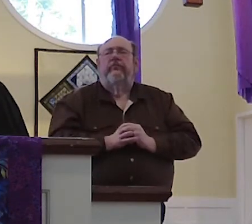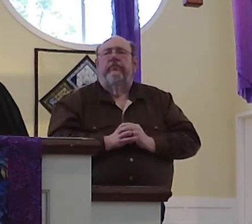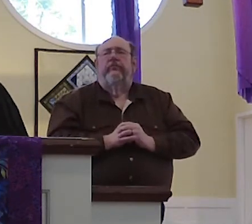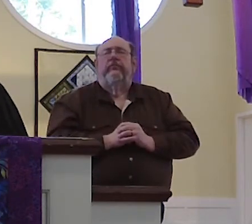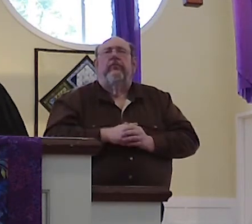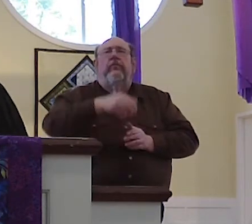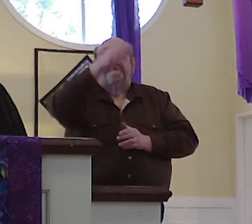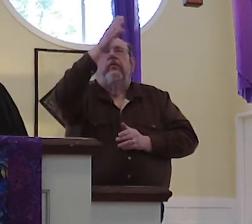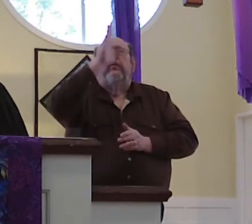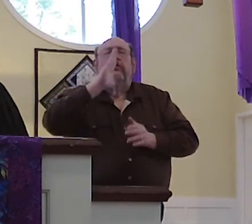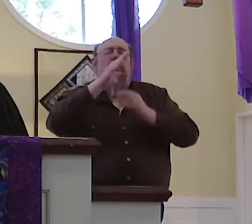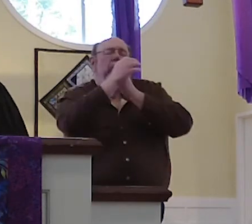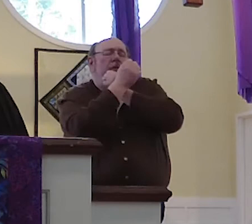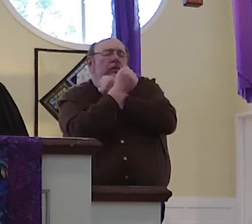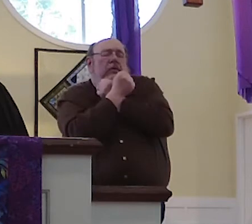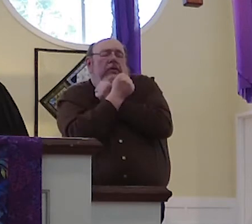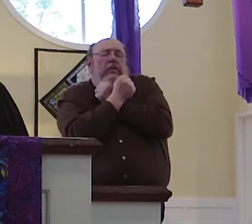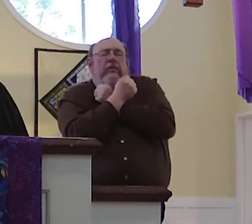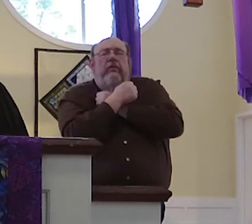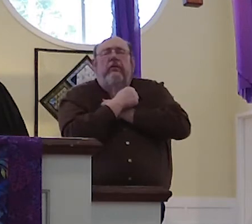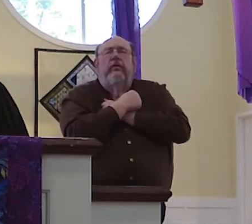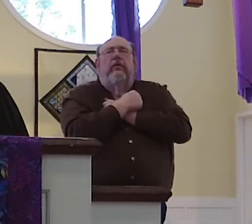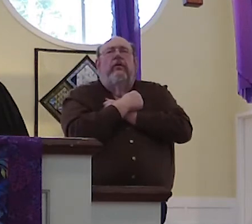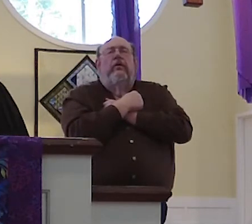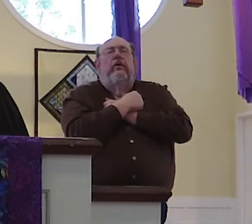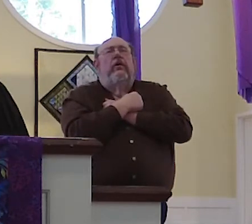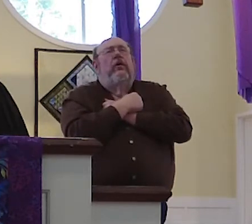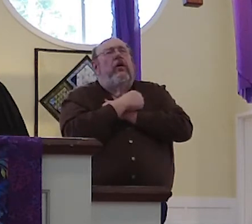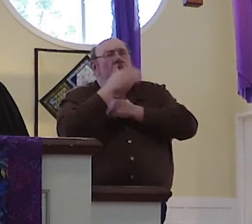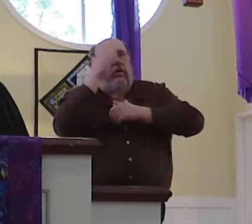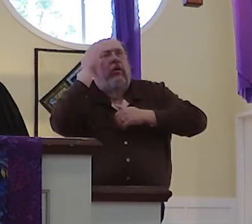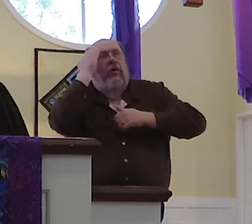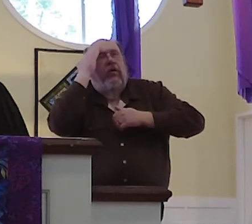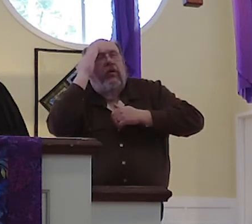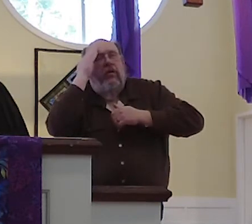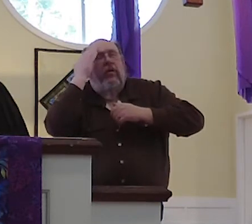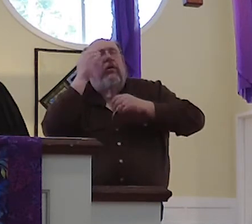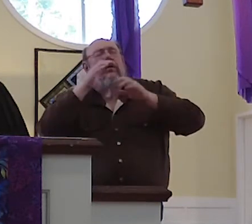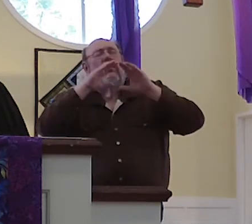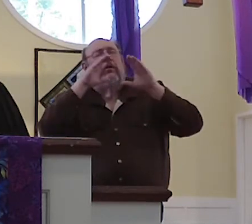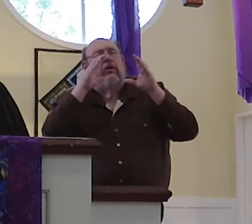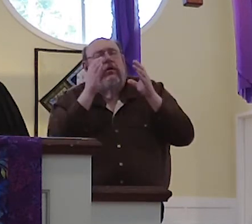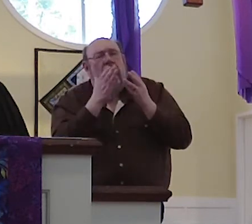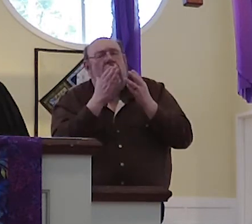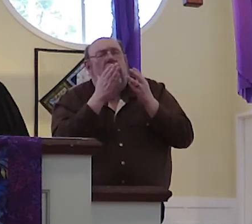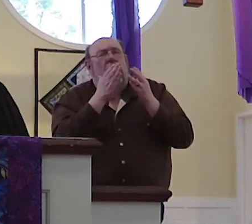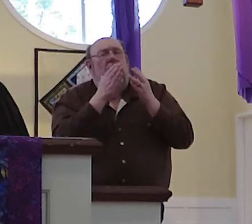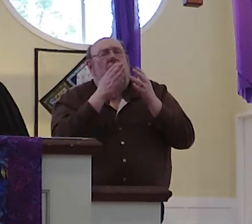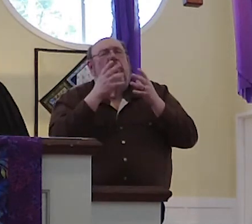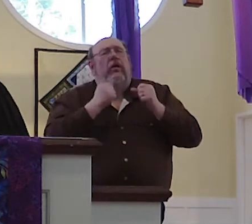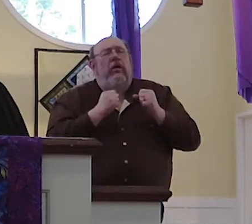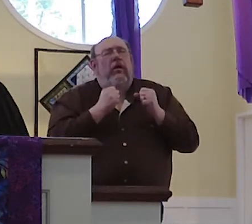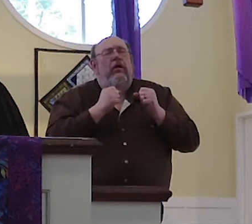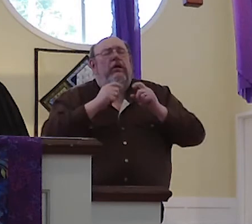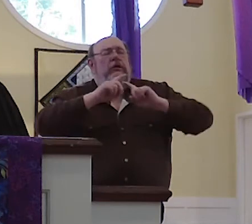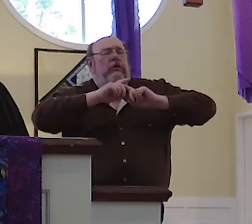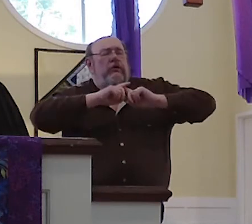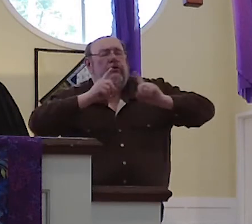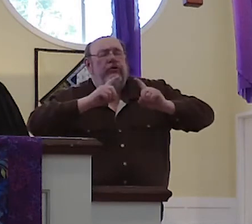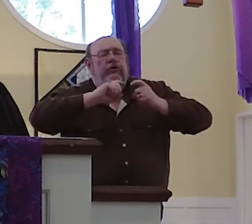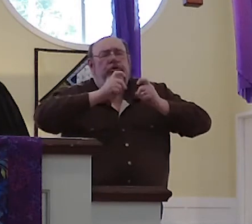O God of love, we are wayfarers in the world, prone to erratic changes of